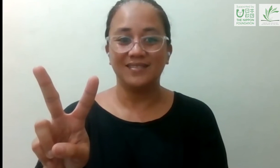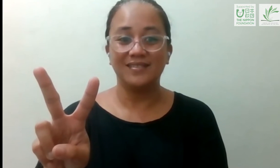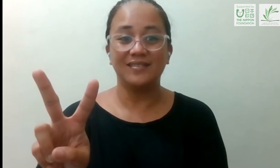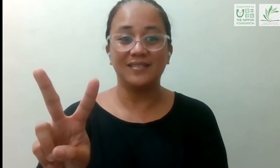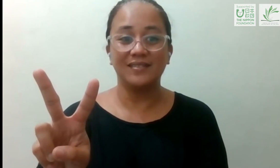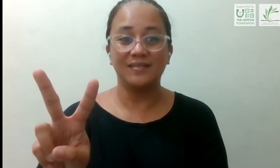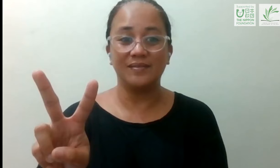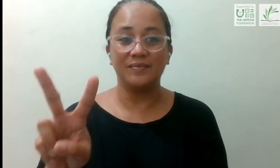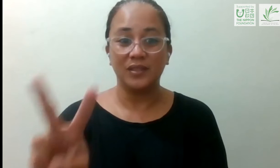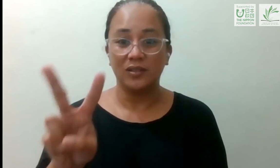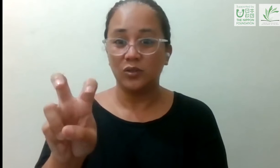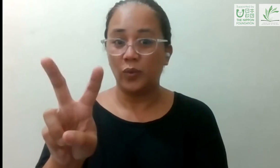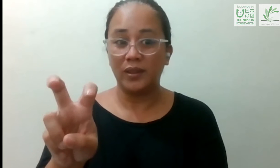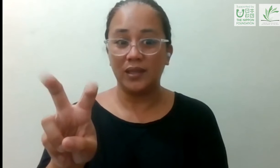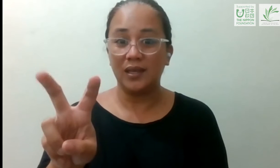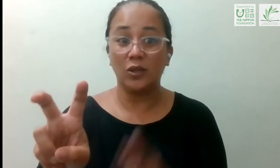All right, 20,